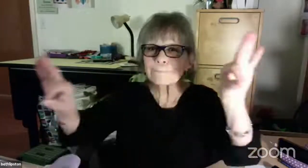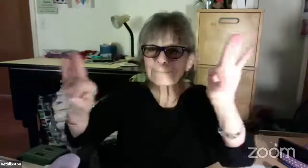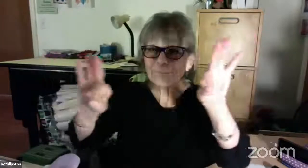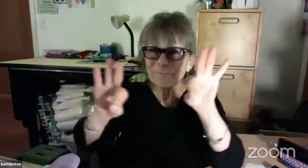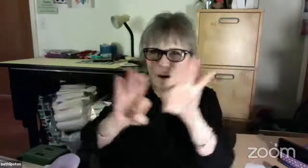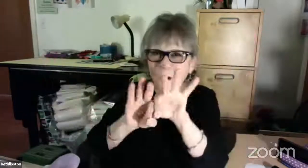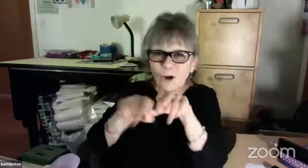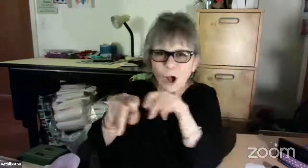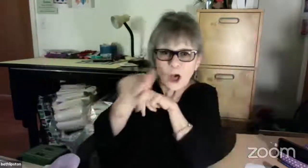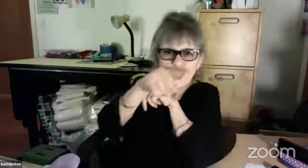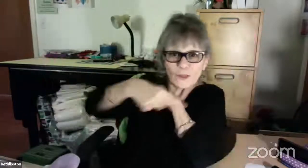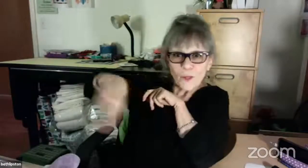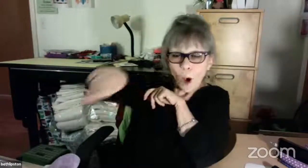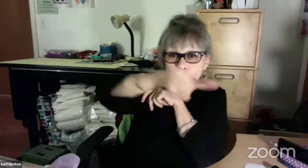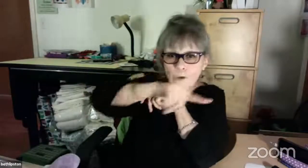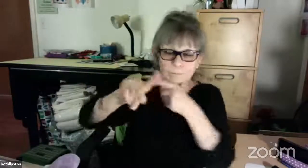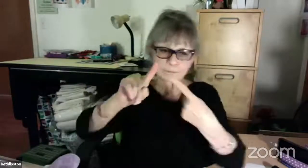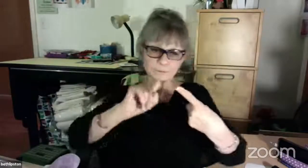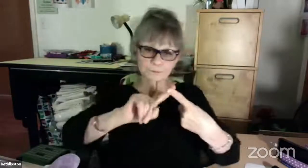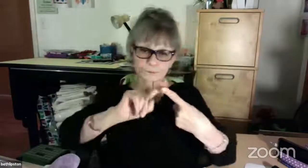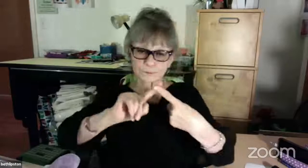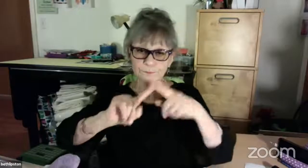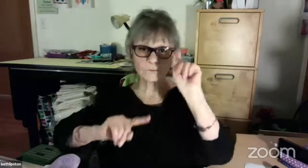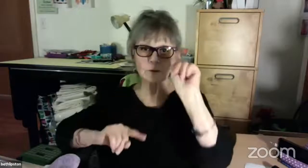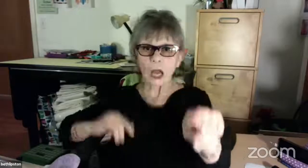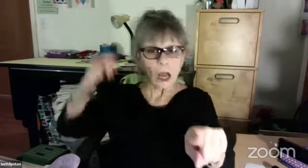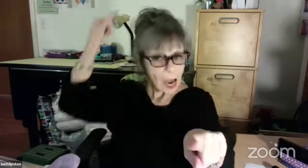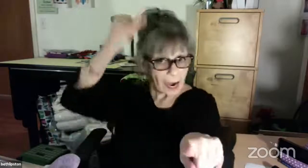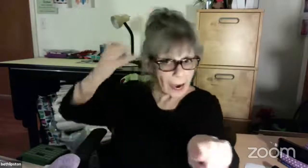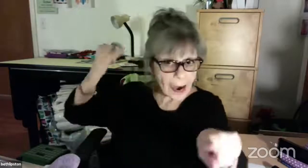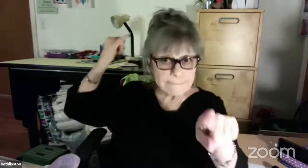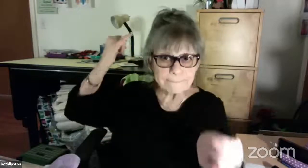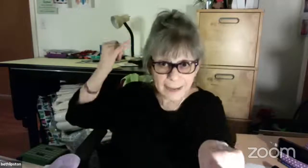I think it's so important that, for one,